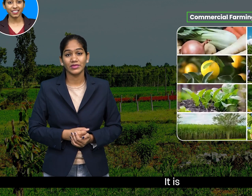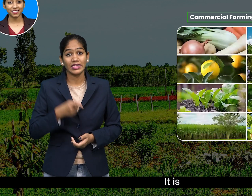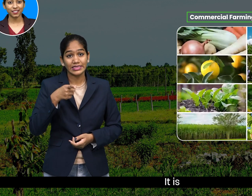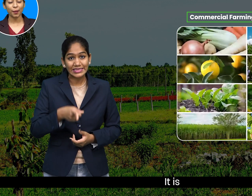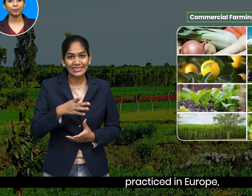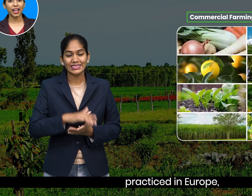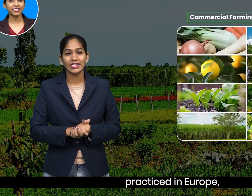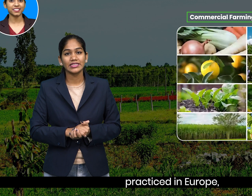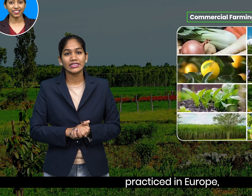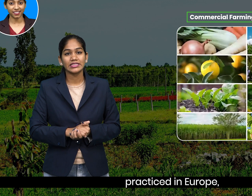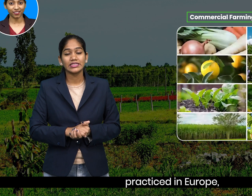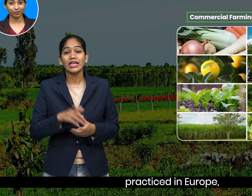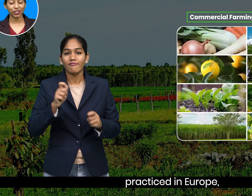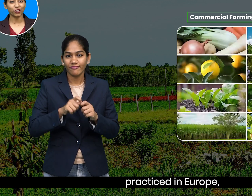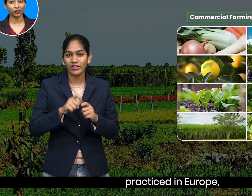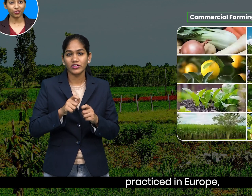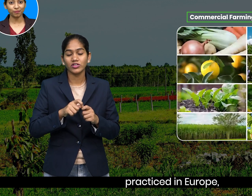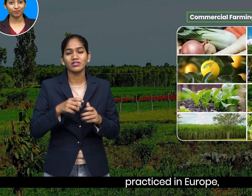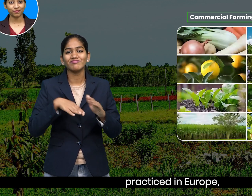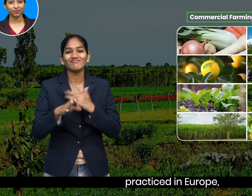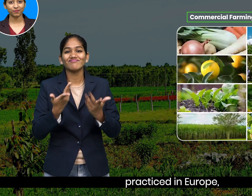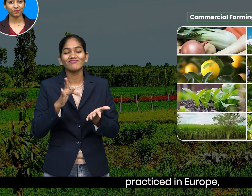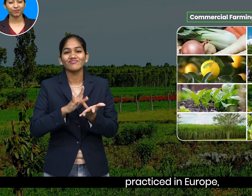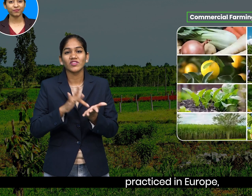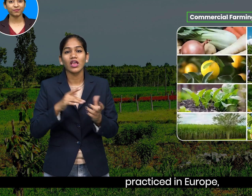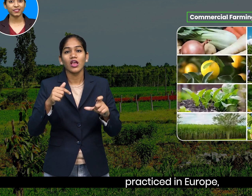It is practiced in Europe,